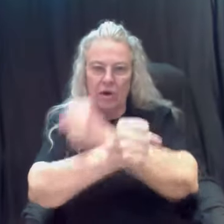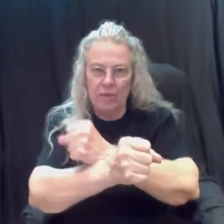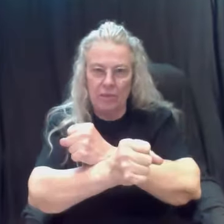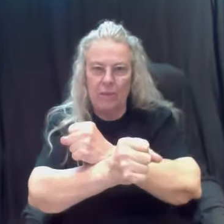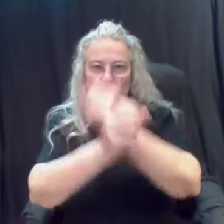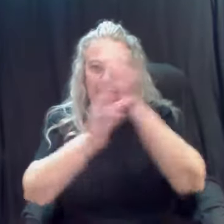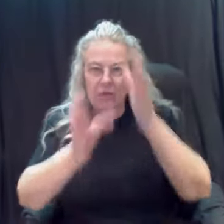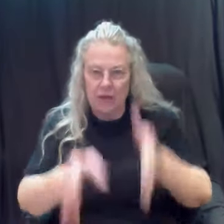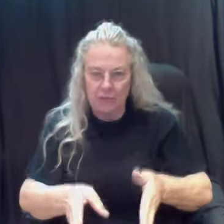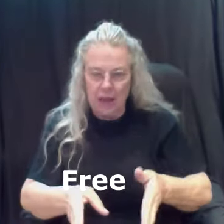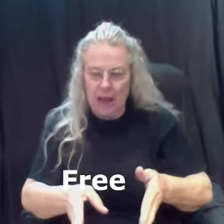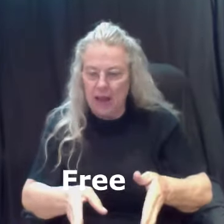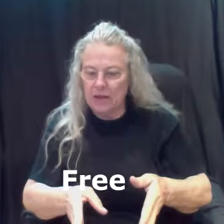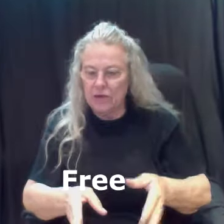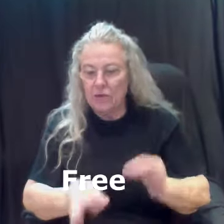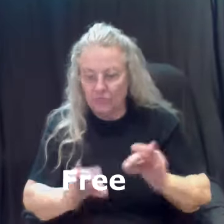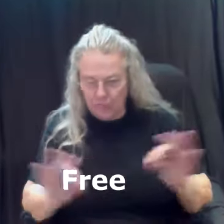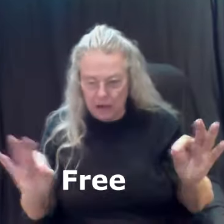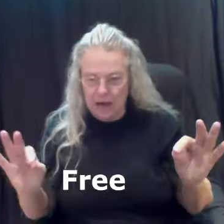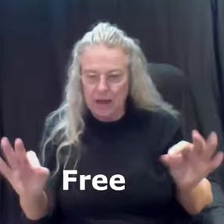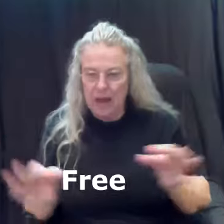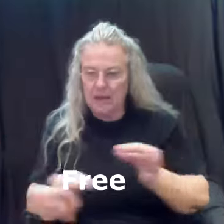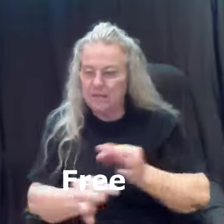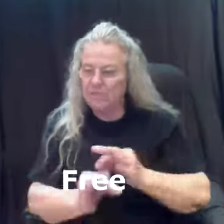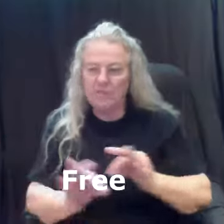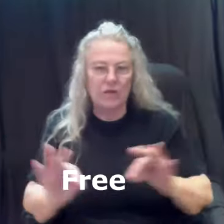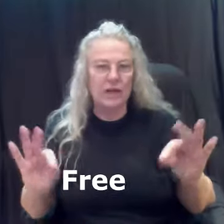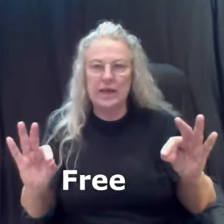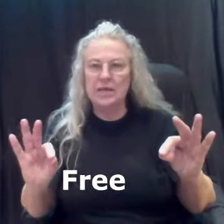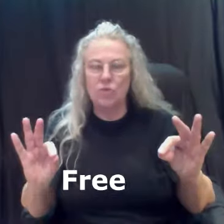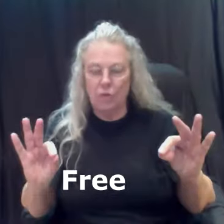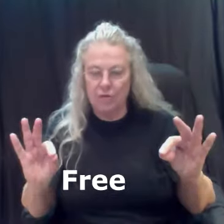the bound, and then to free and release or free.